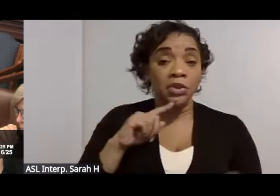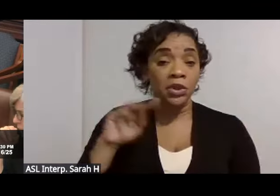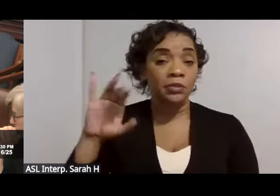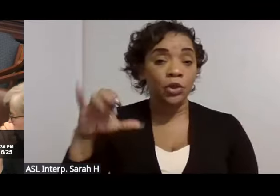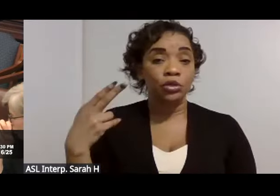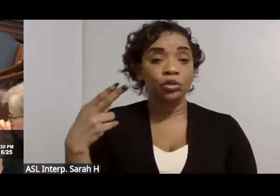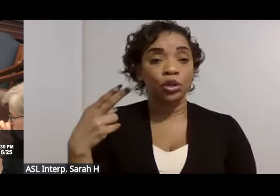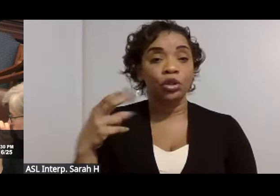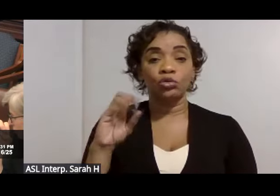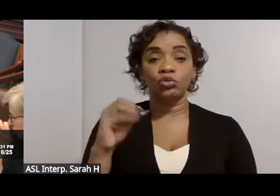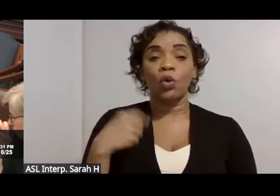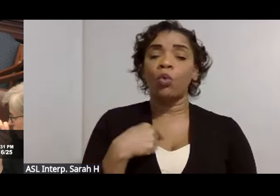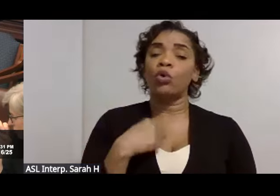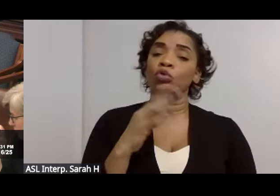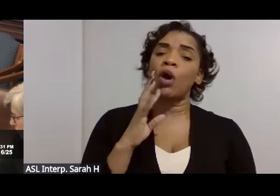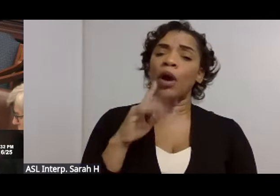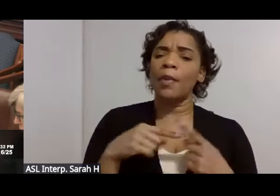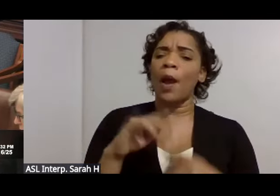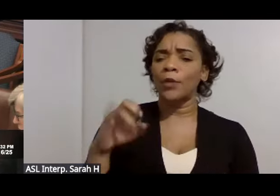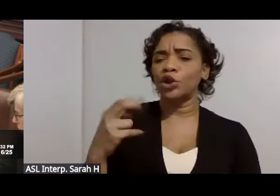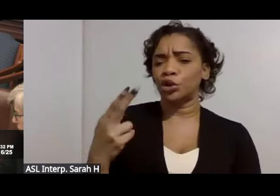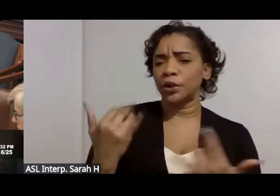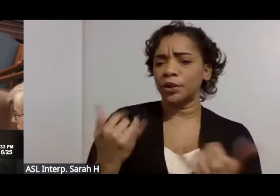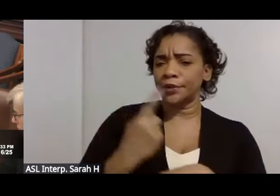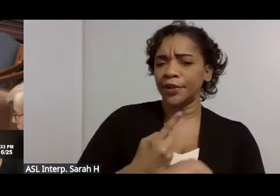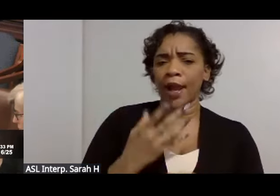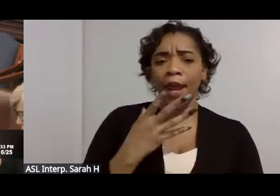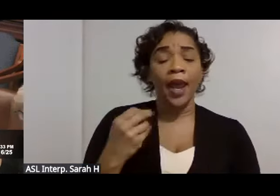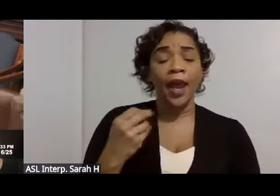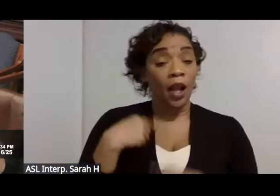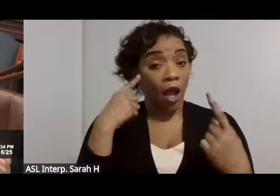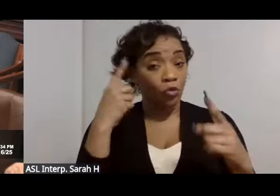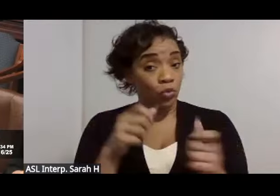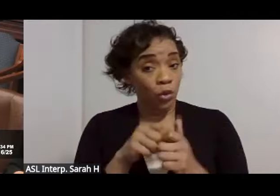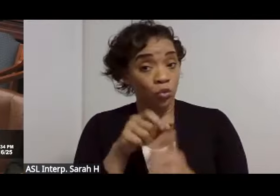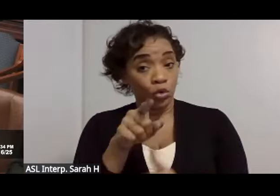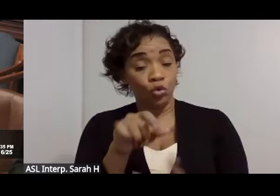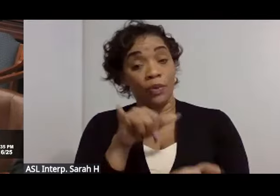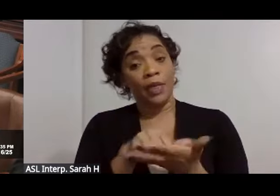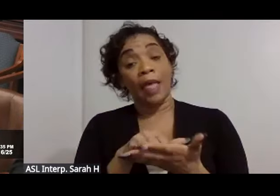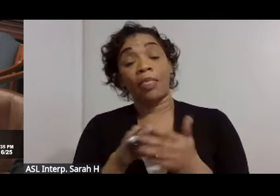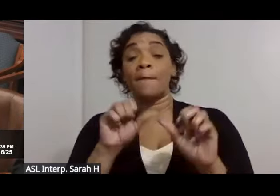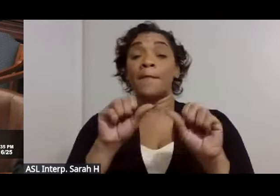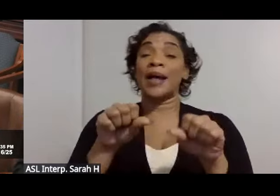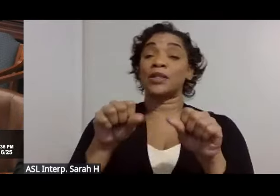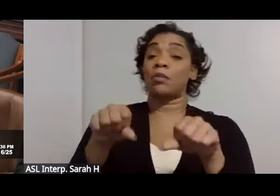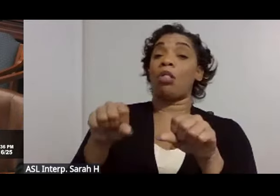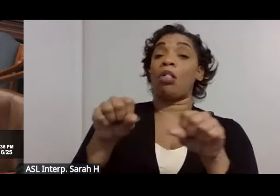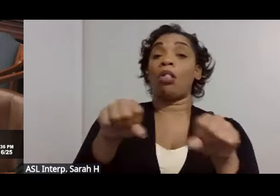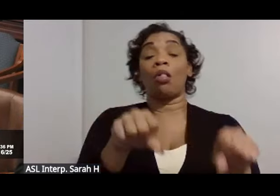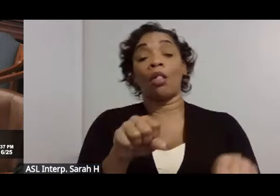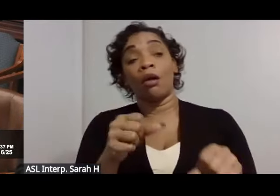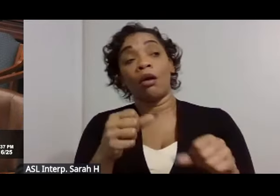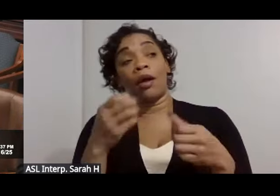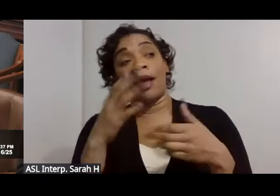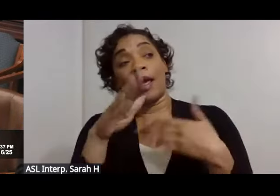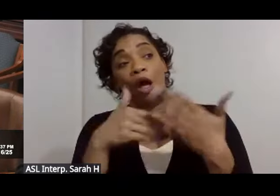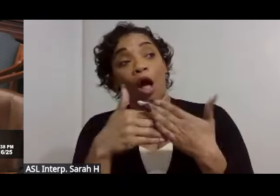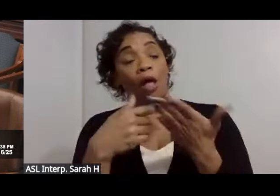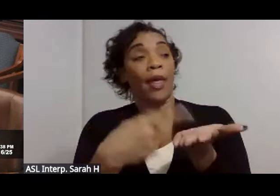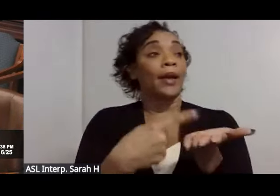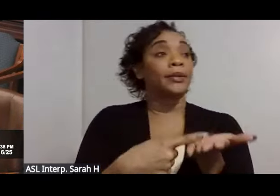we're talking about Michigan today, and I agree with you that the probabilities and all of the arguments and all the potentials